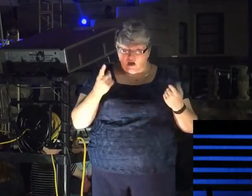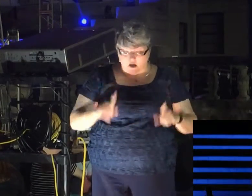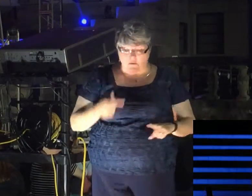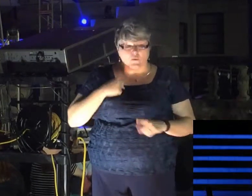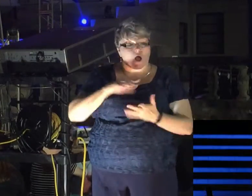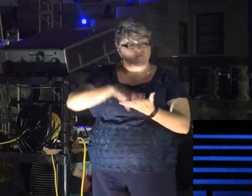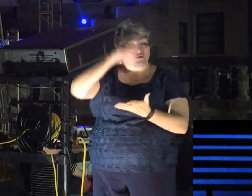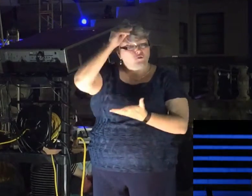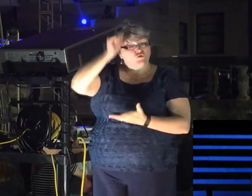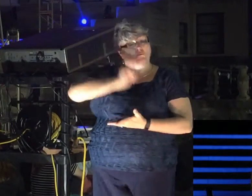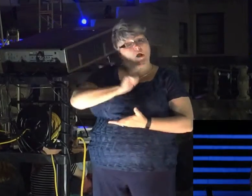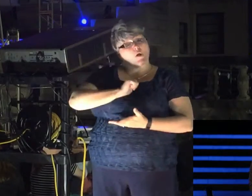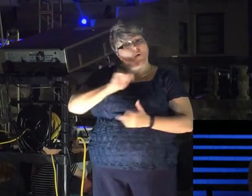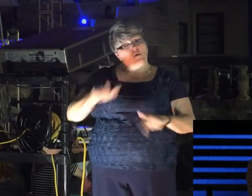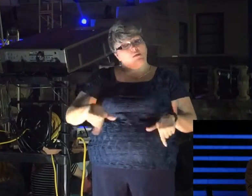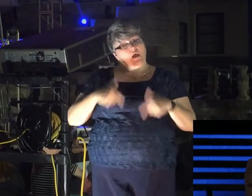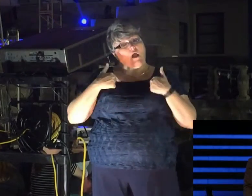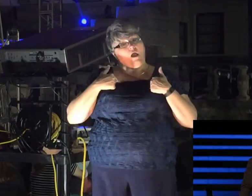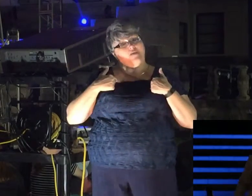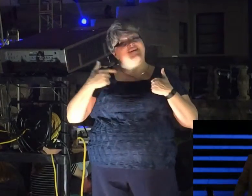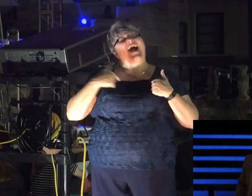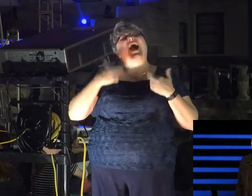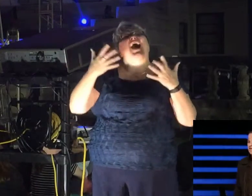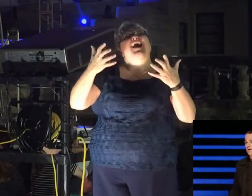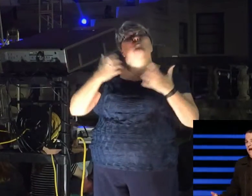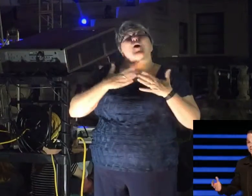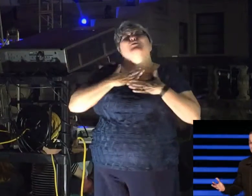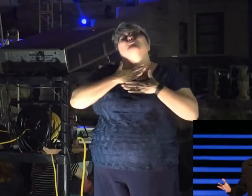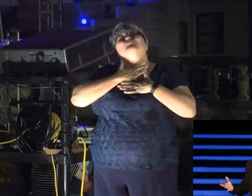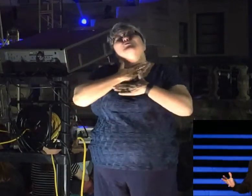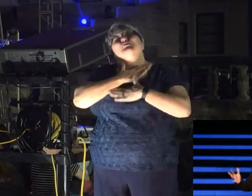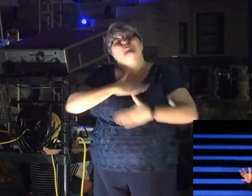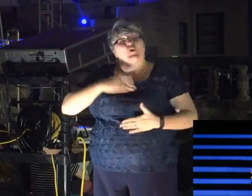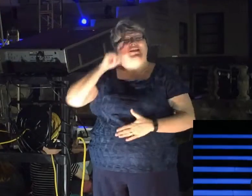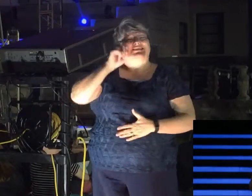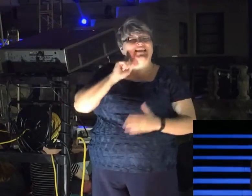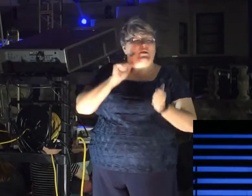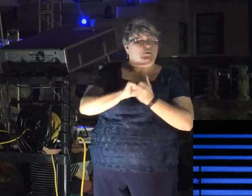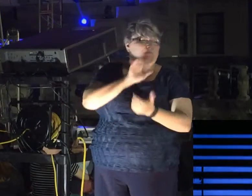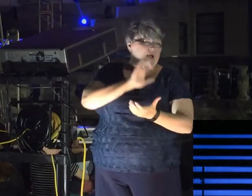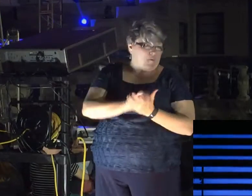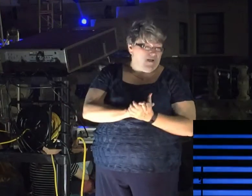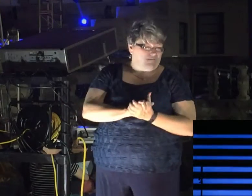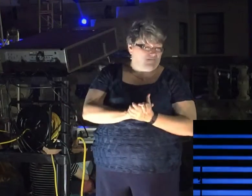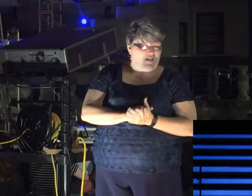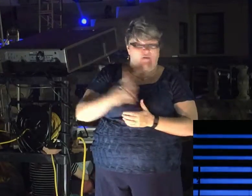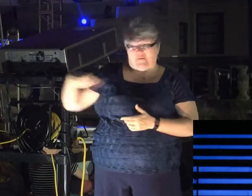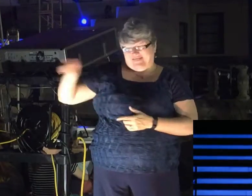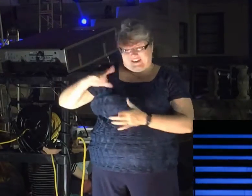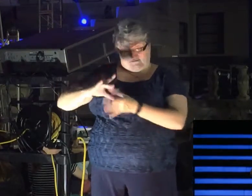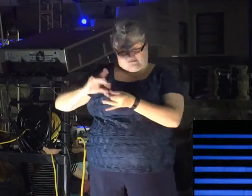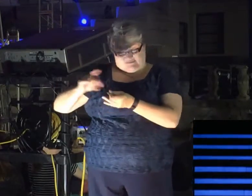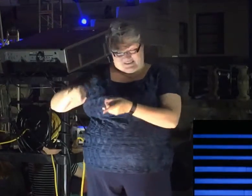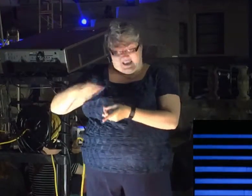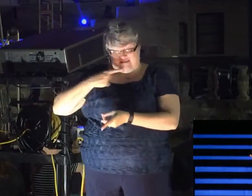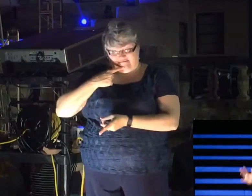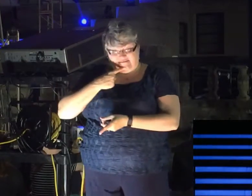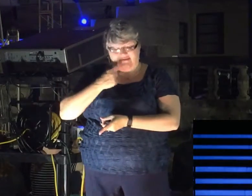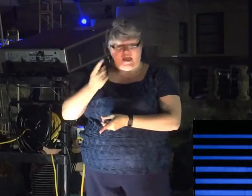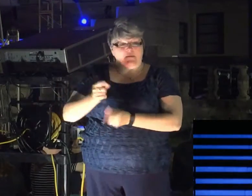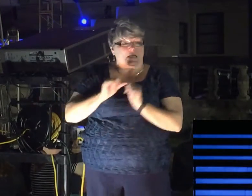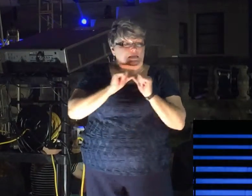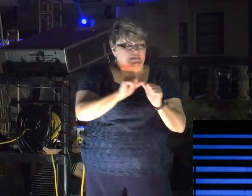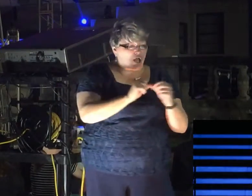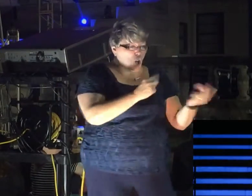The reality is, what I've discovered in my own life is I want to enjoy sex with my wife. And what they're saying